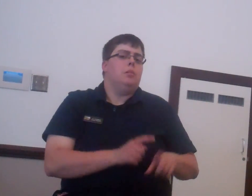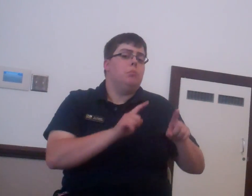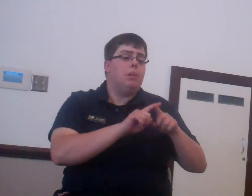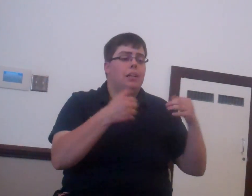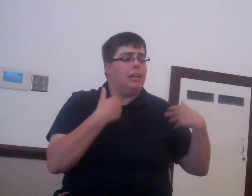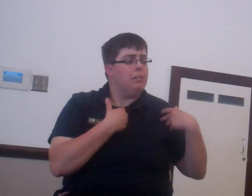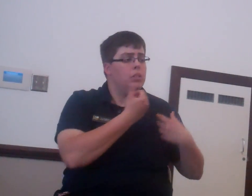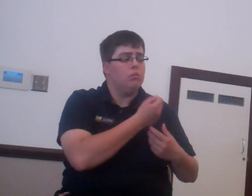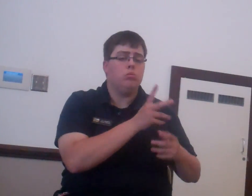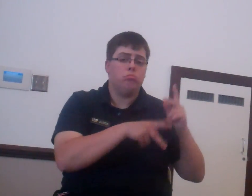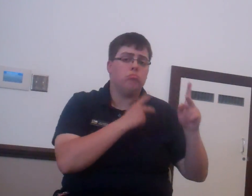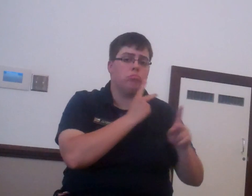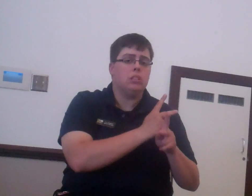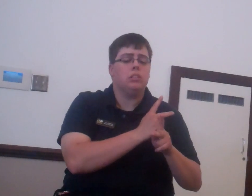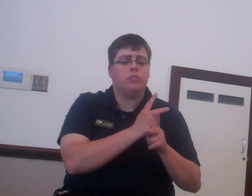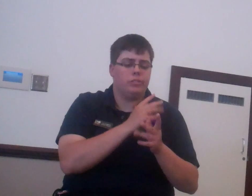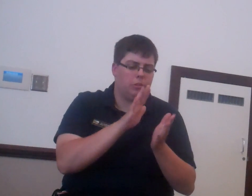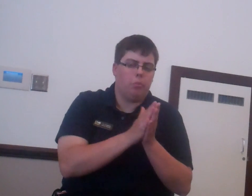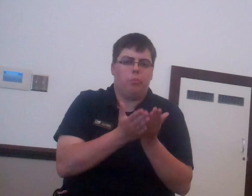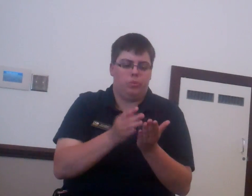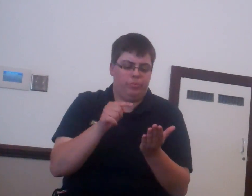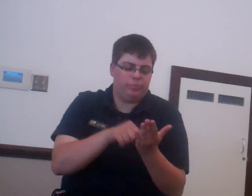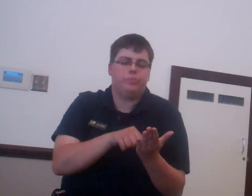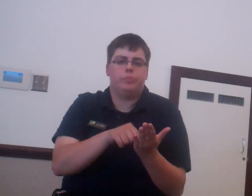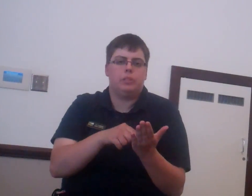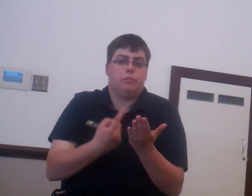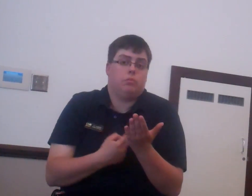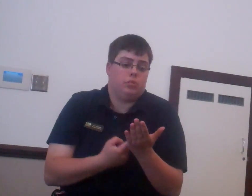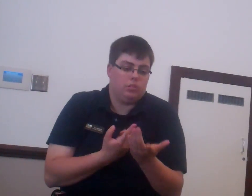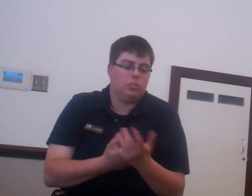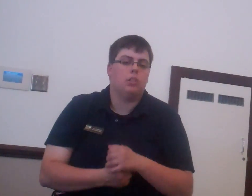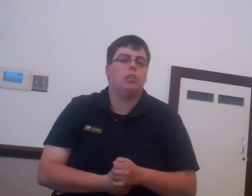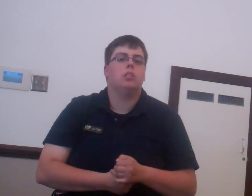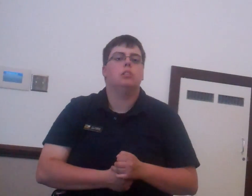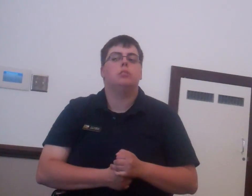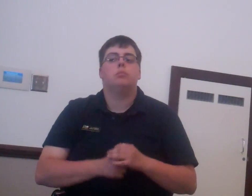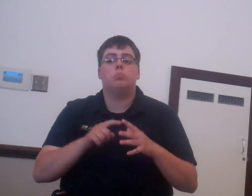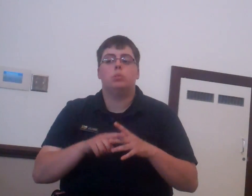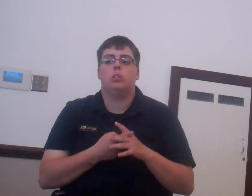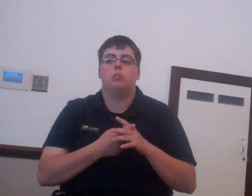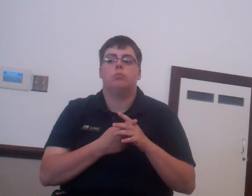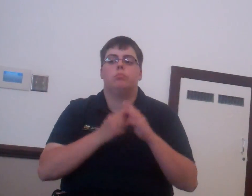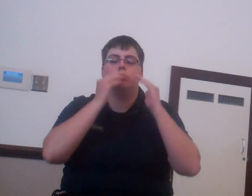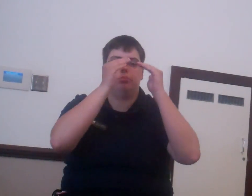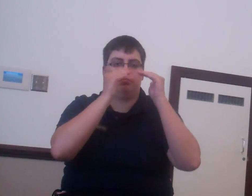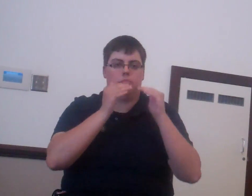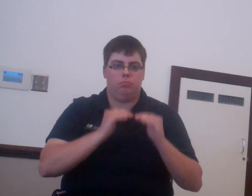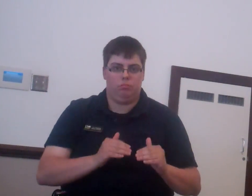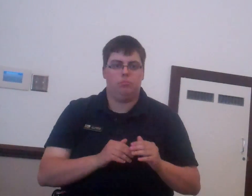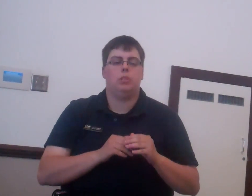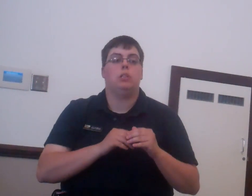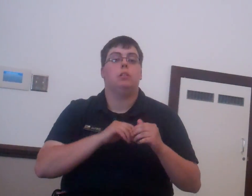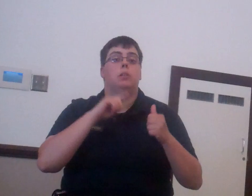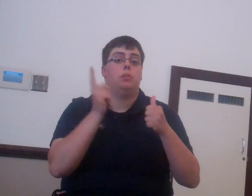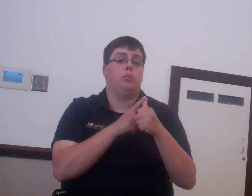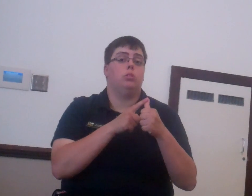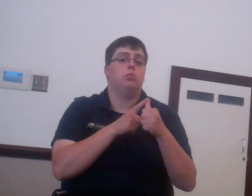The first are the information peers. Let's see. So information peers